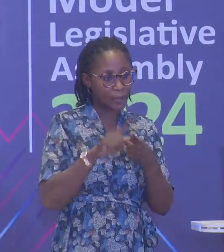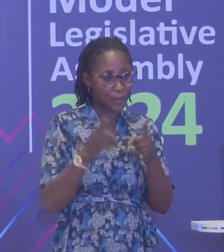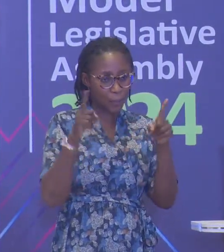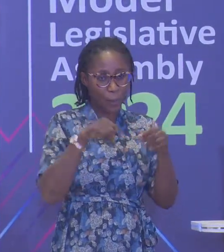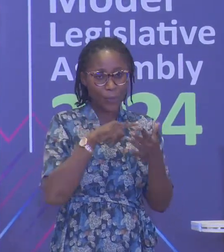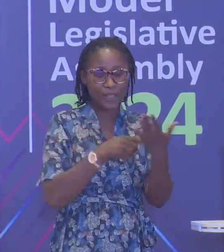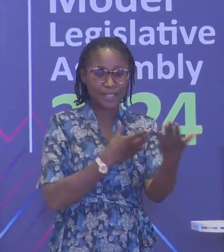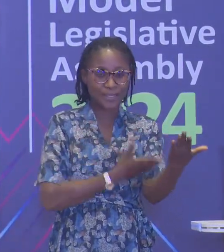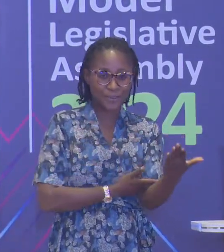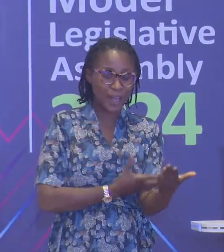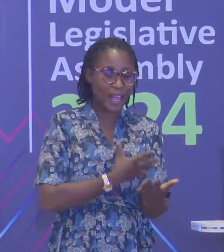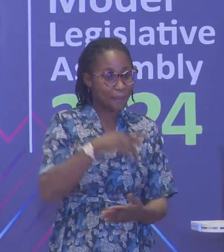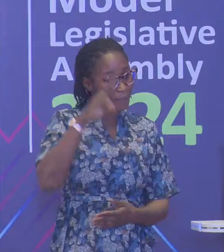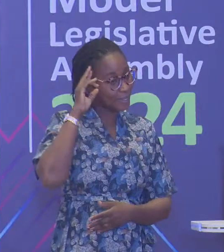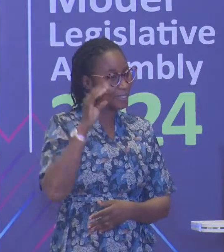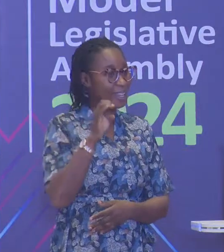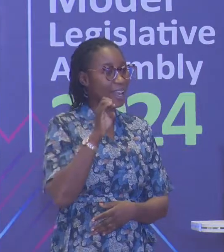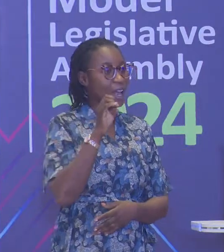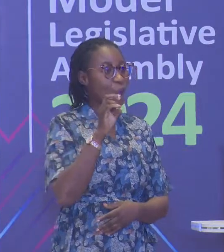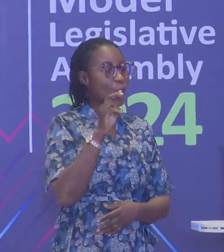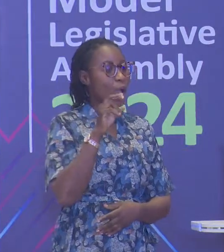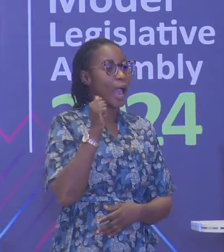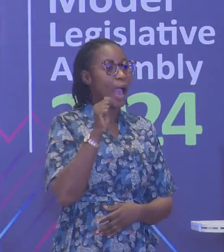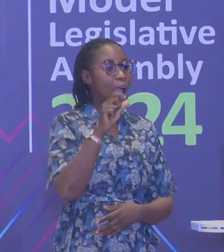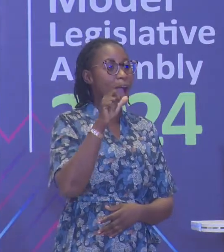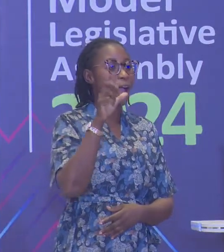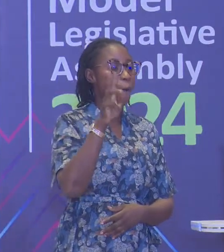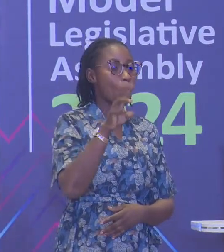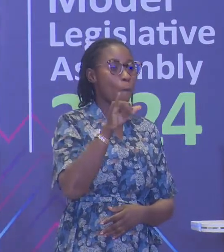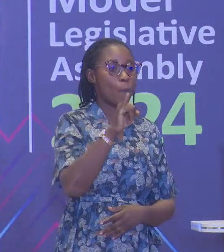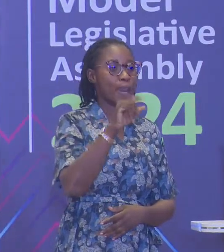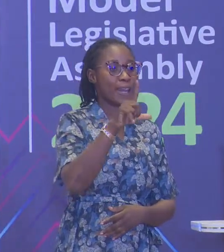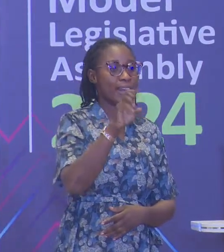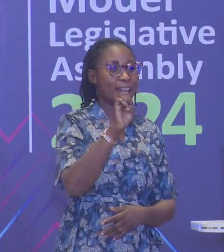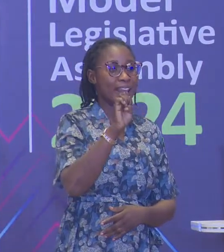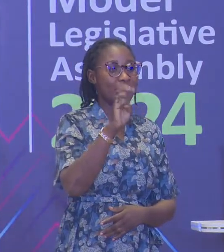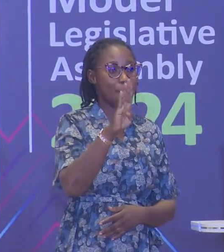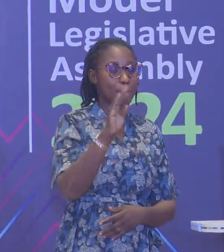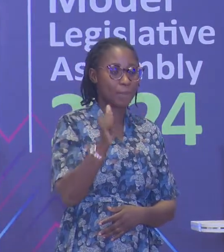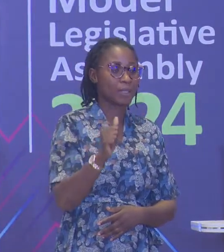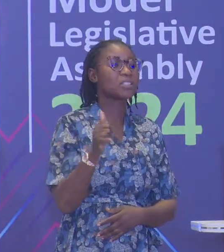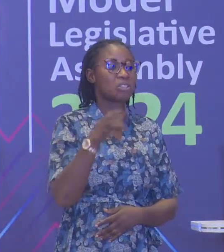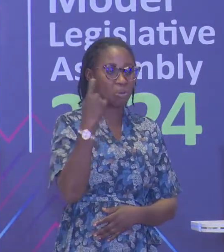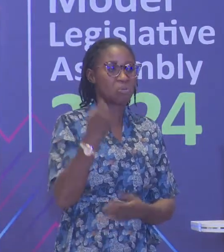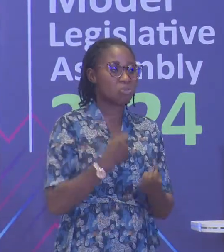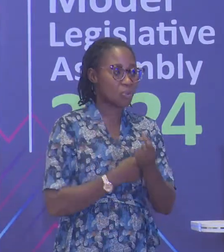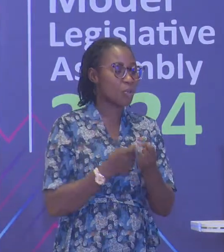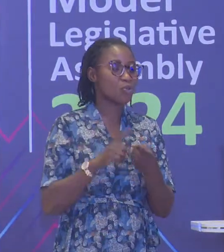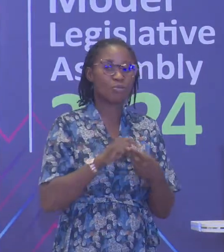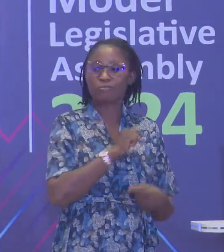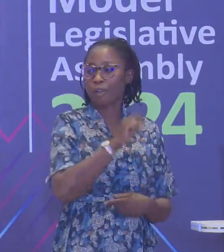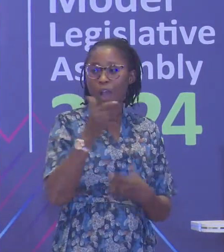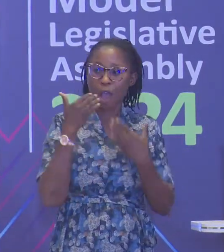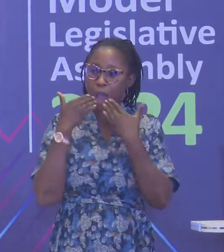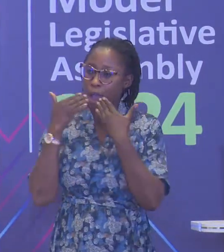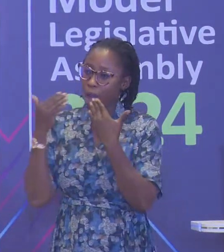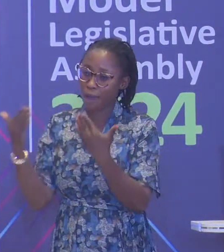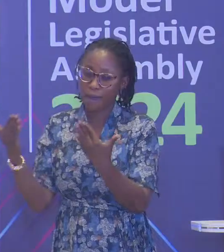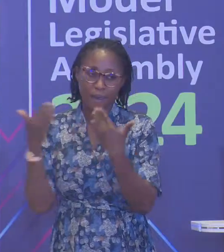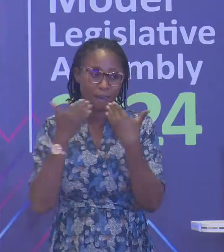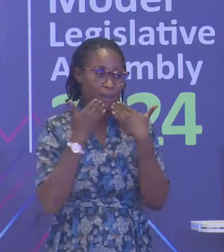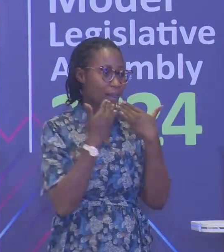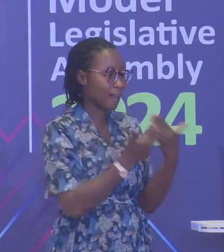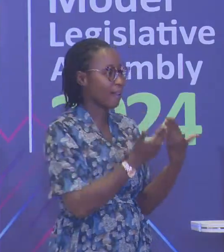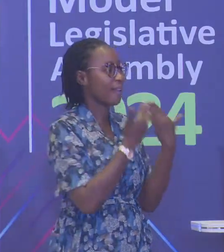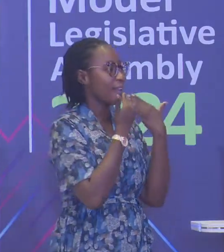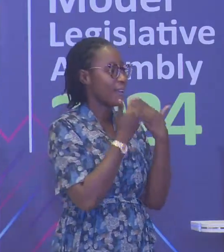Mr. Rubleba as well, our board member, they've always been there to support us. So to all of you, thank you so much. Thank you